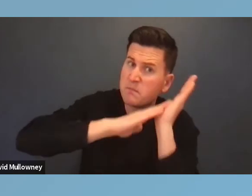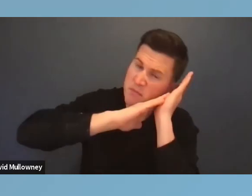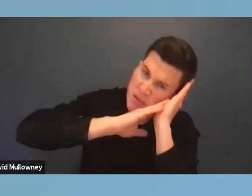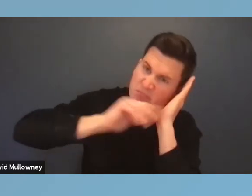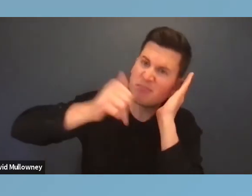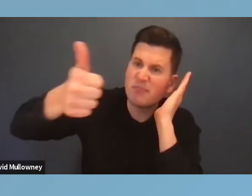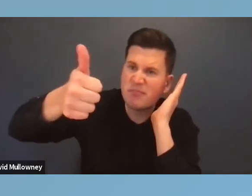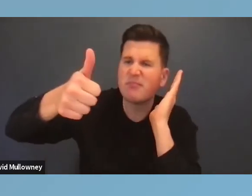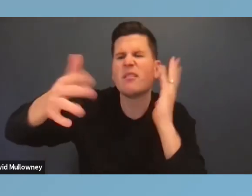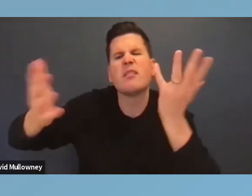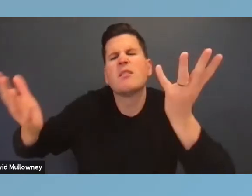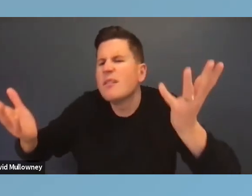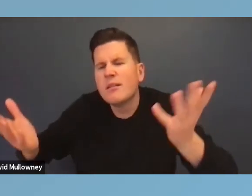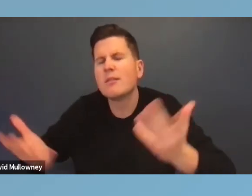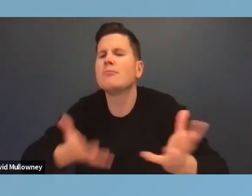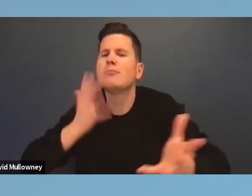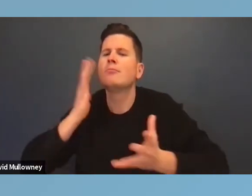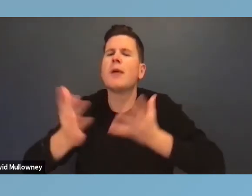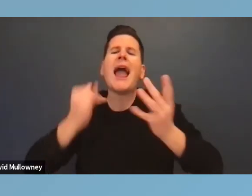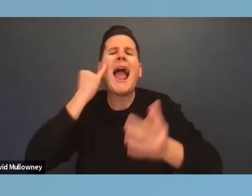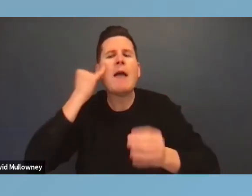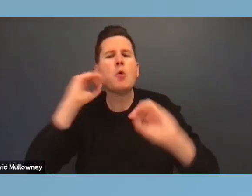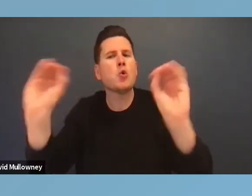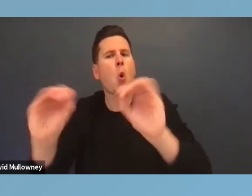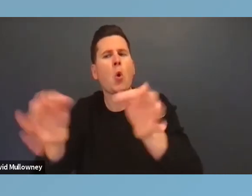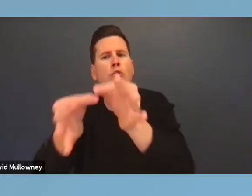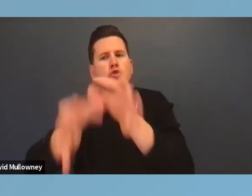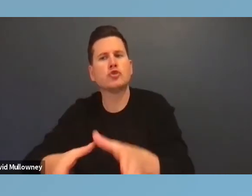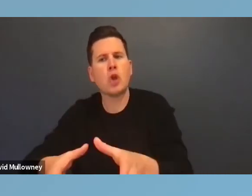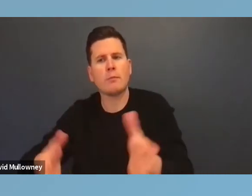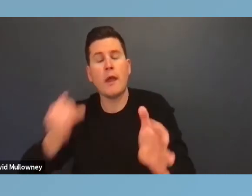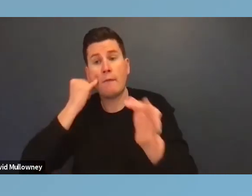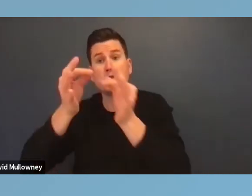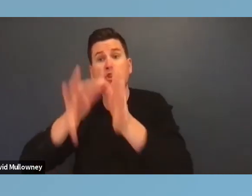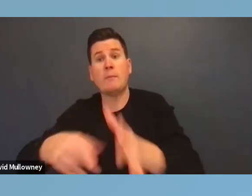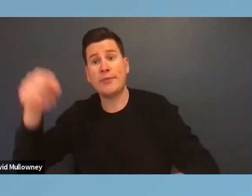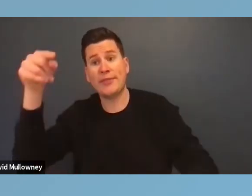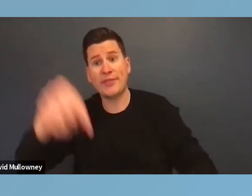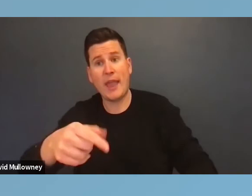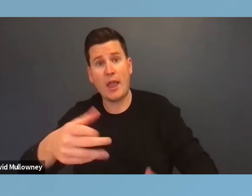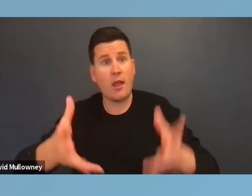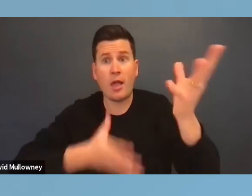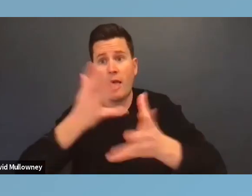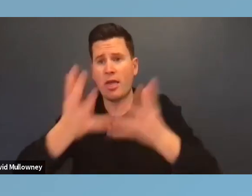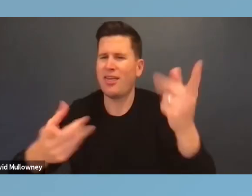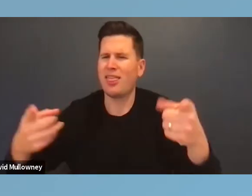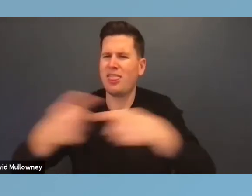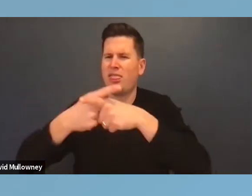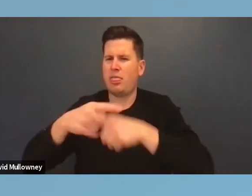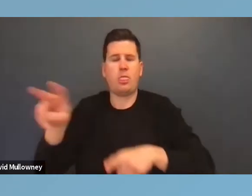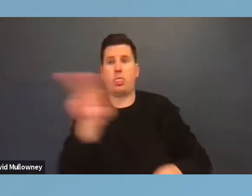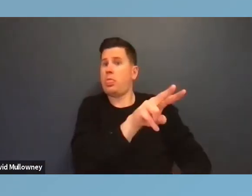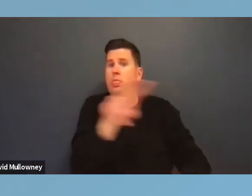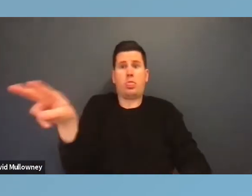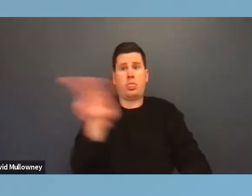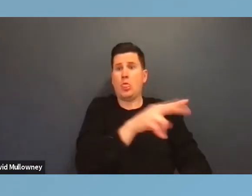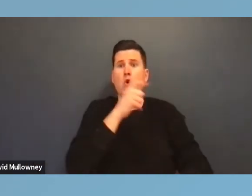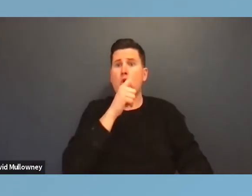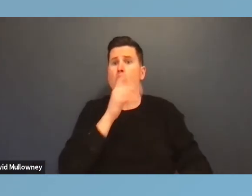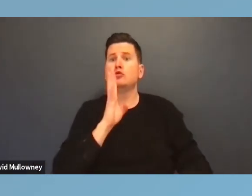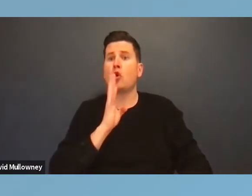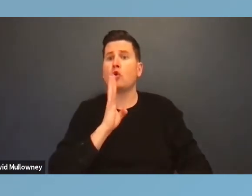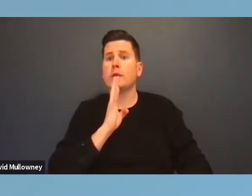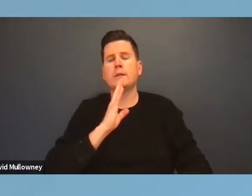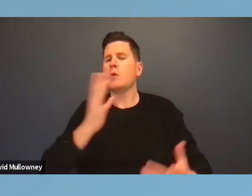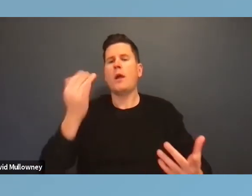Use natural gestures. Ask them how they're sleeping. If there's no interpreter there, sometimes that can